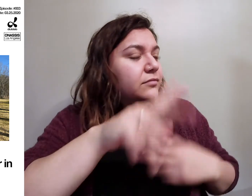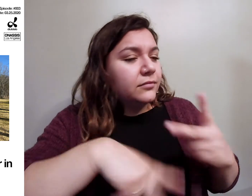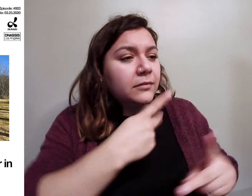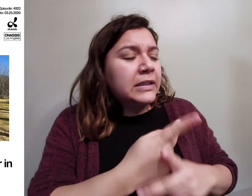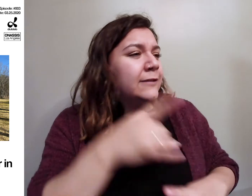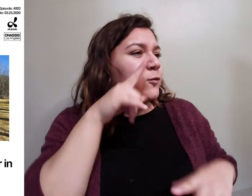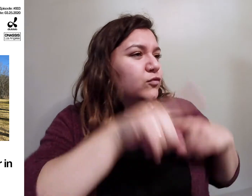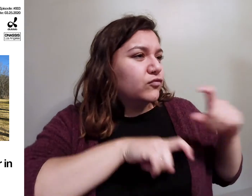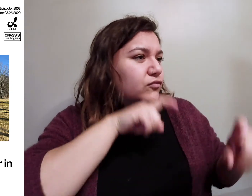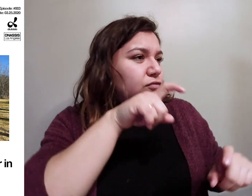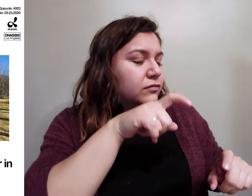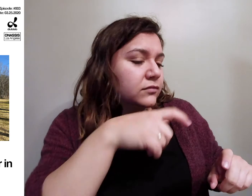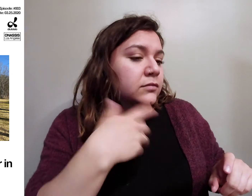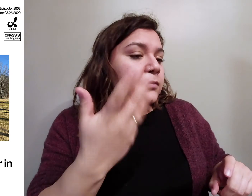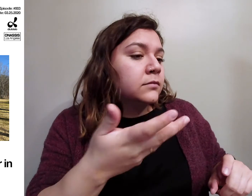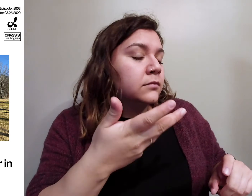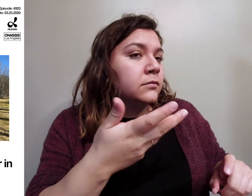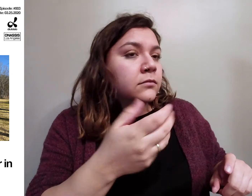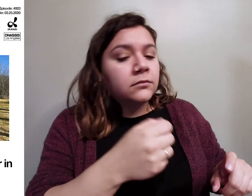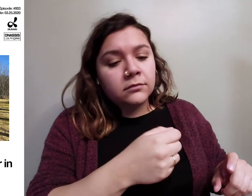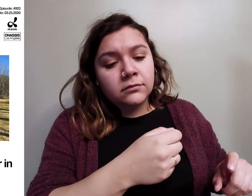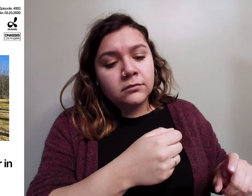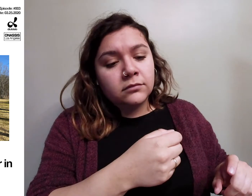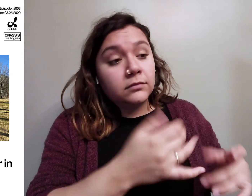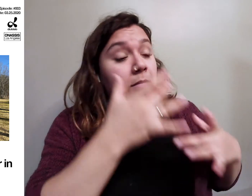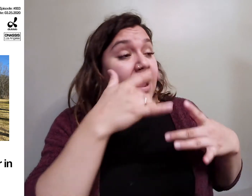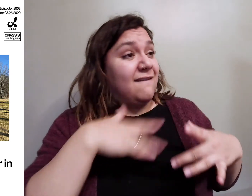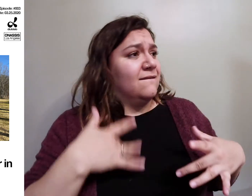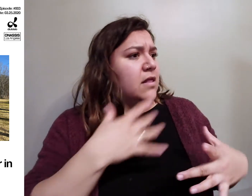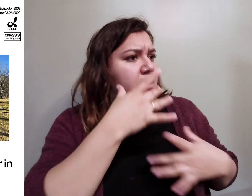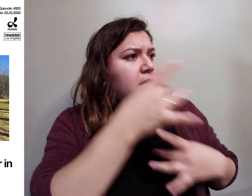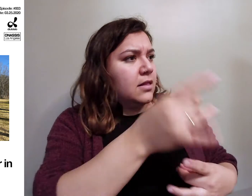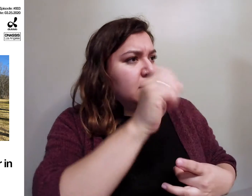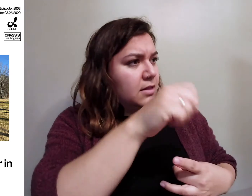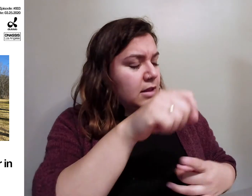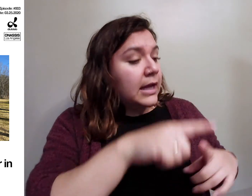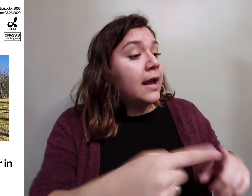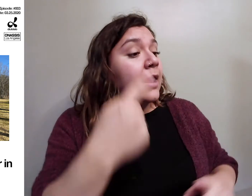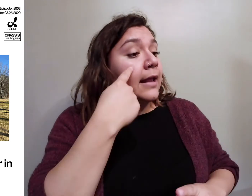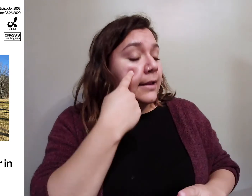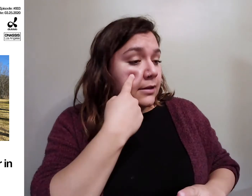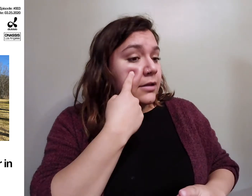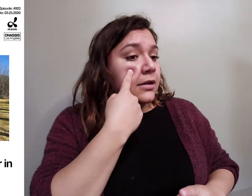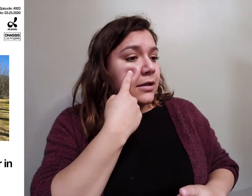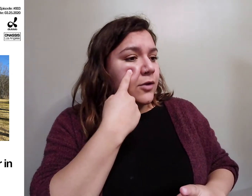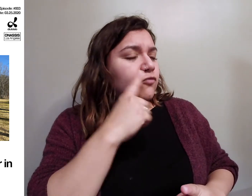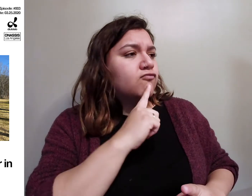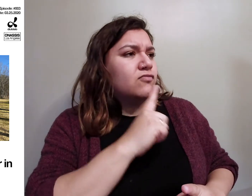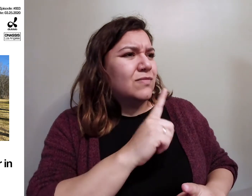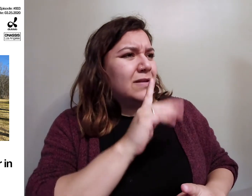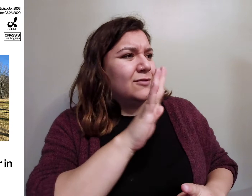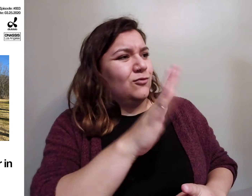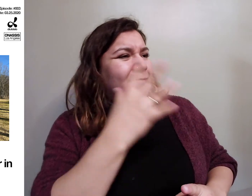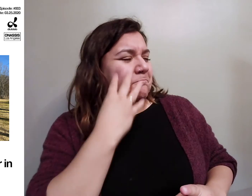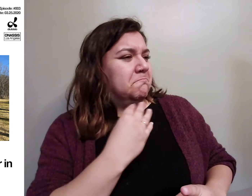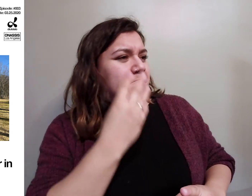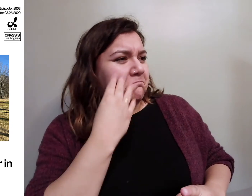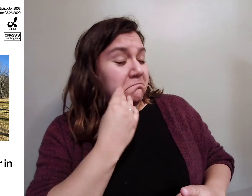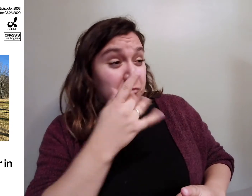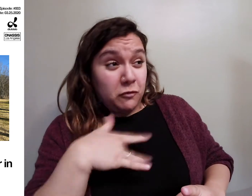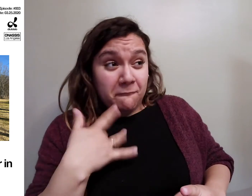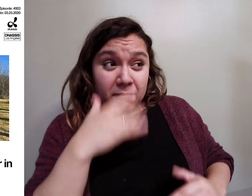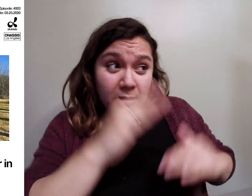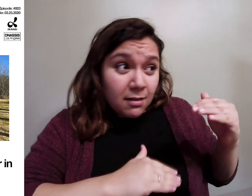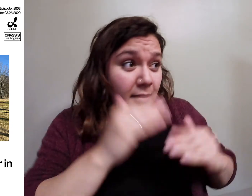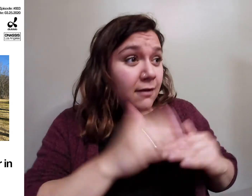comforting that we are all experiencing something together? we're all experiencing something